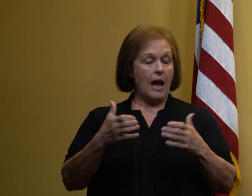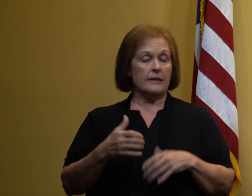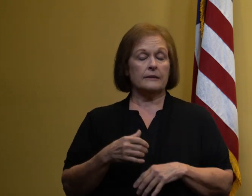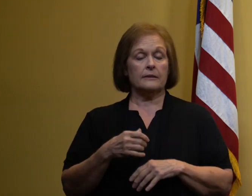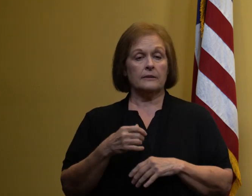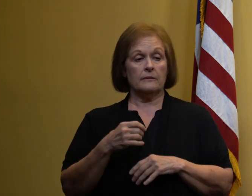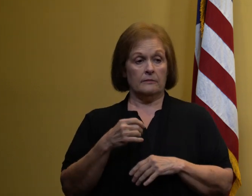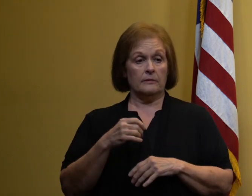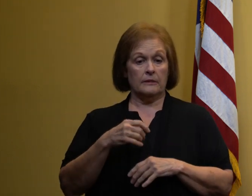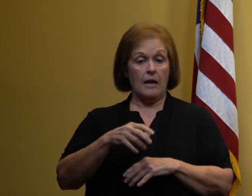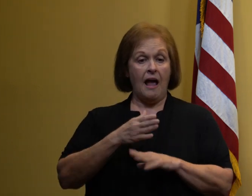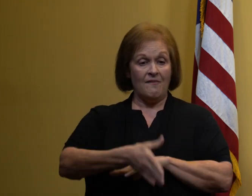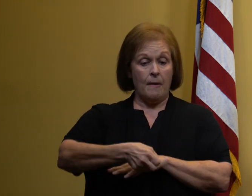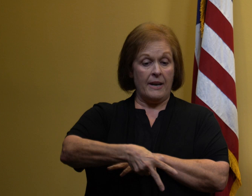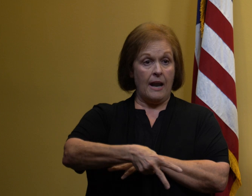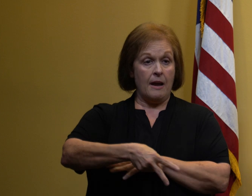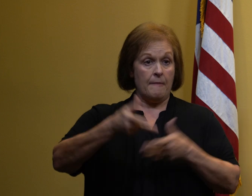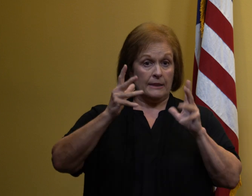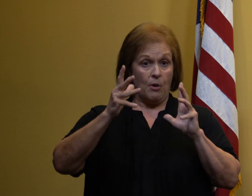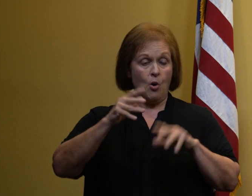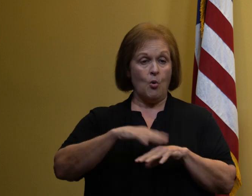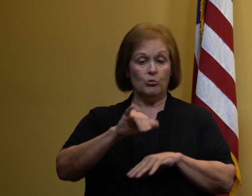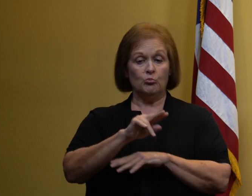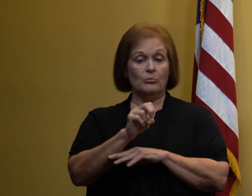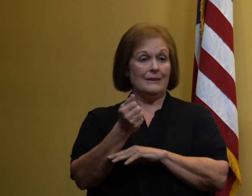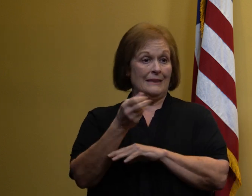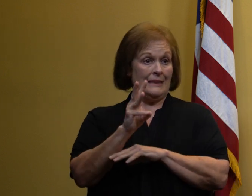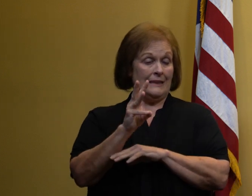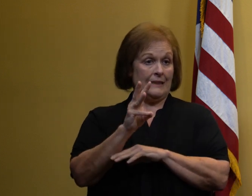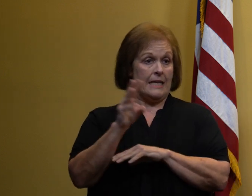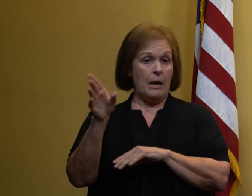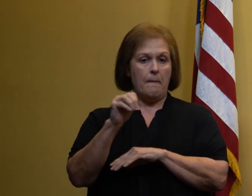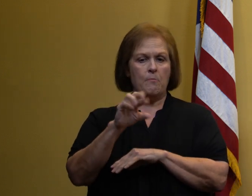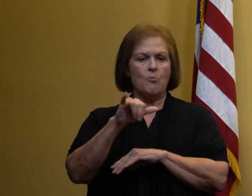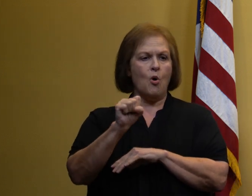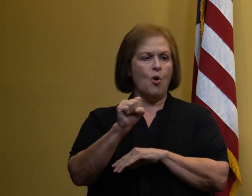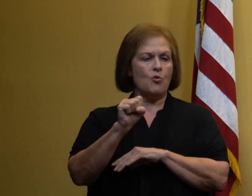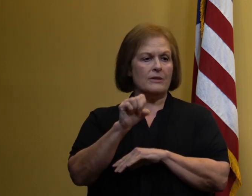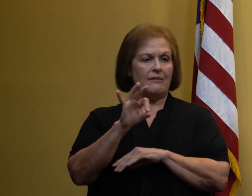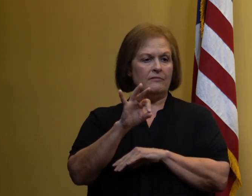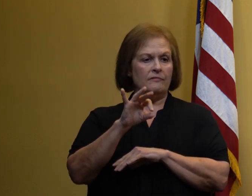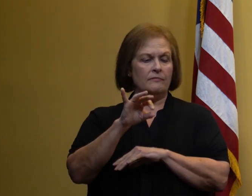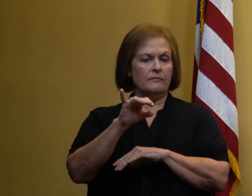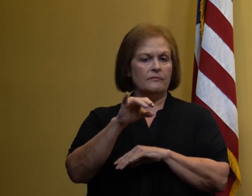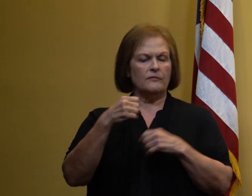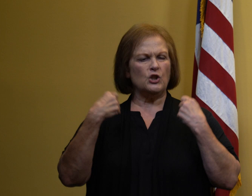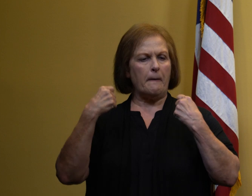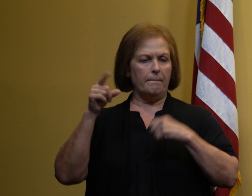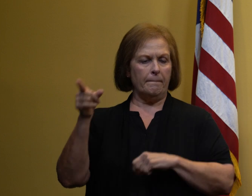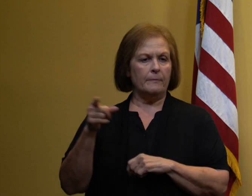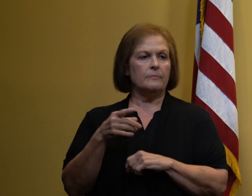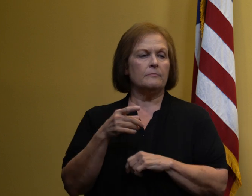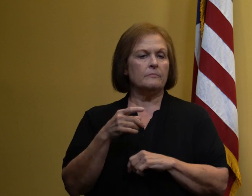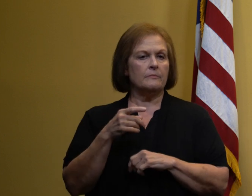following midnight basketball coming up June the 16th at Morris FX Jeff Gym, always